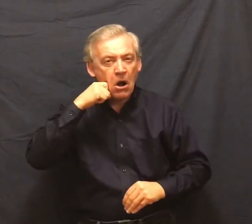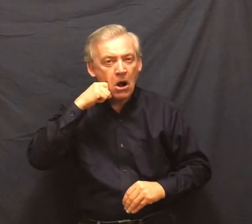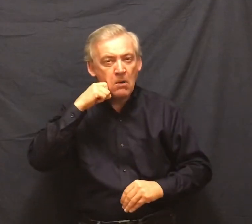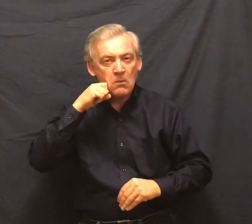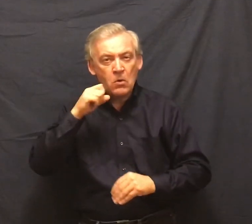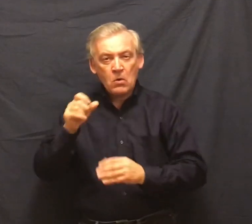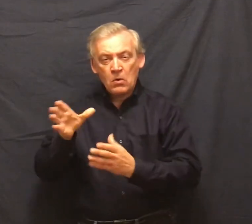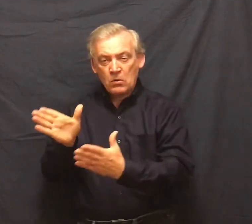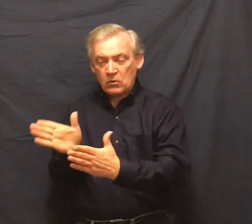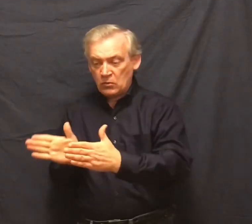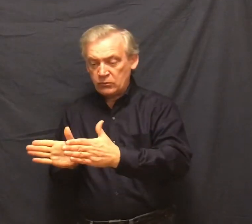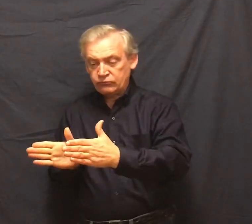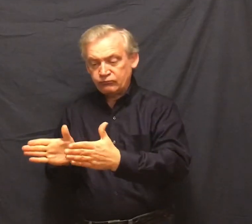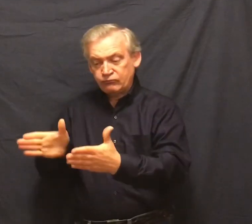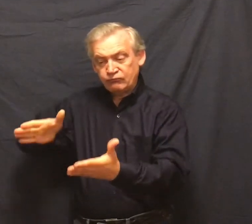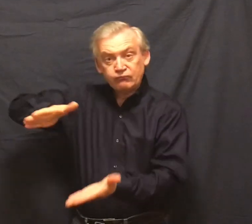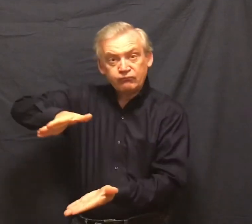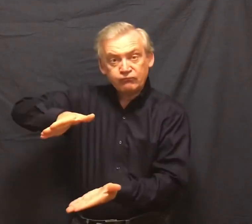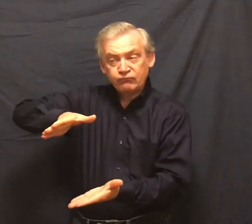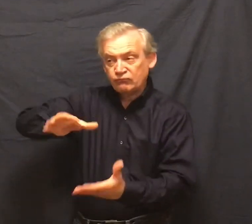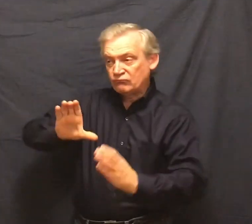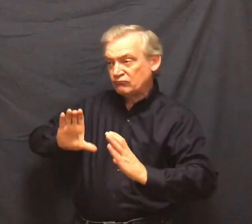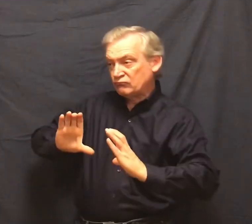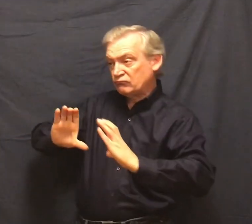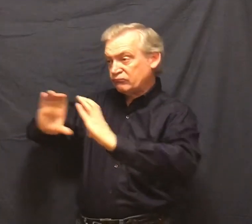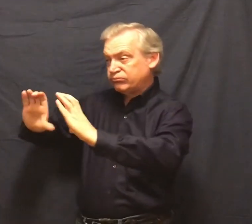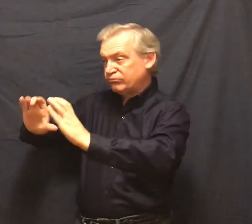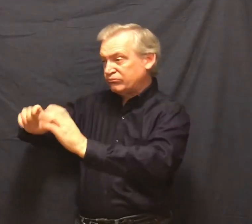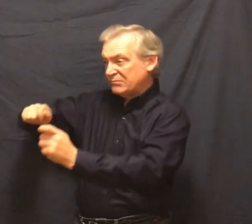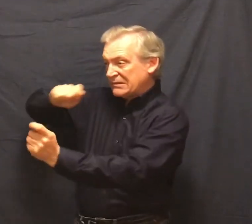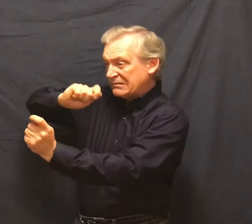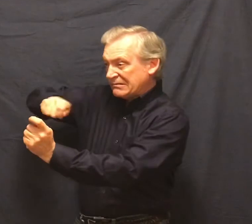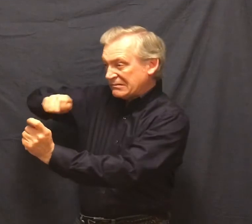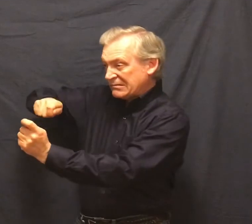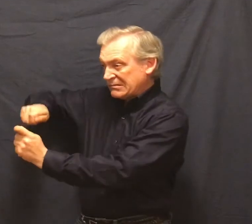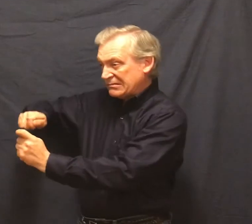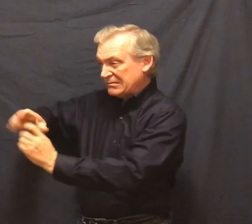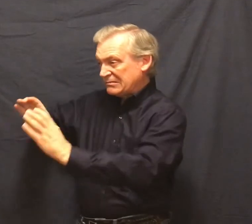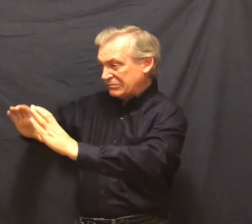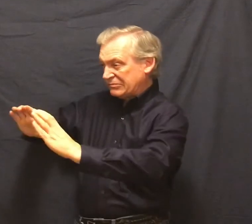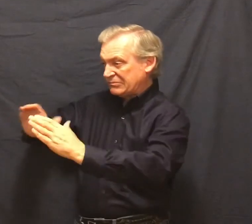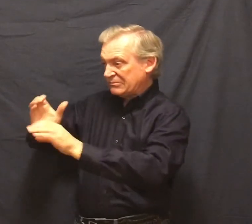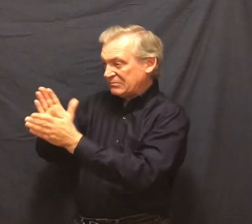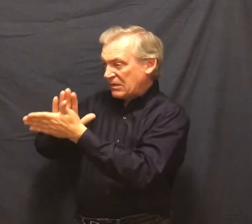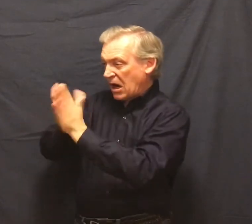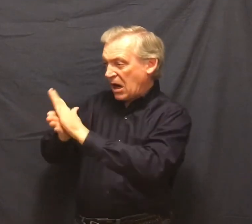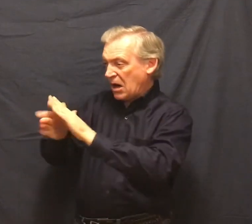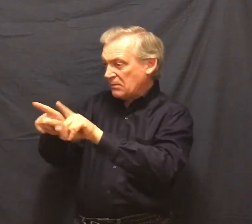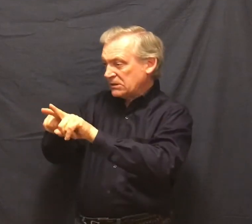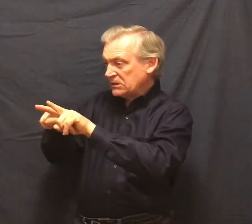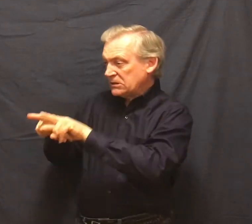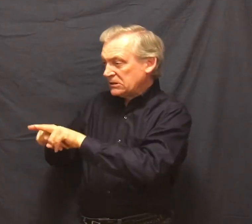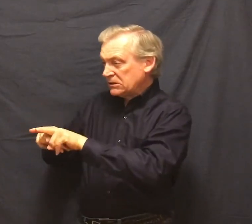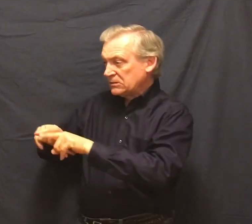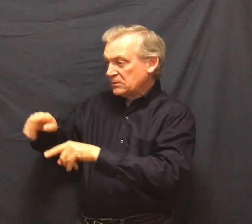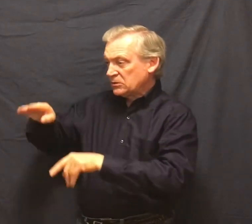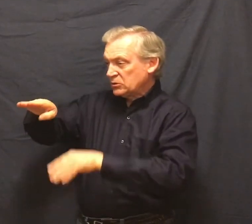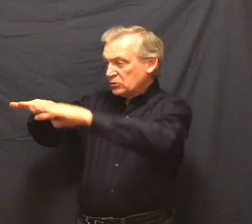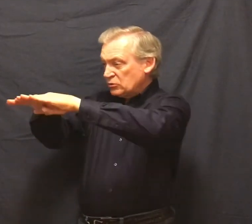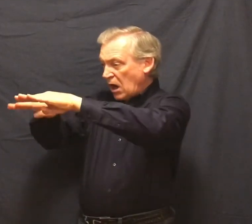And these shelves were loaded with little articles, soap and talcum powder, razors, and those Western magazines ranchmen love to